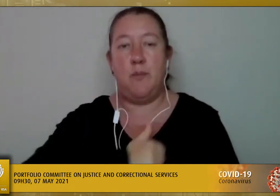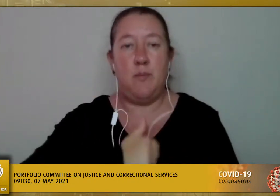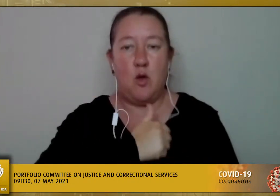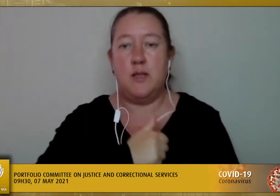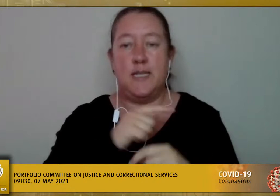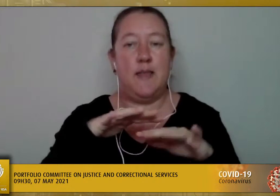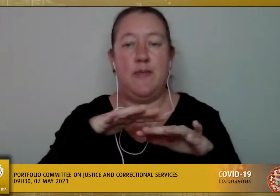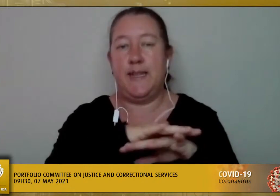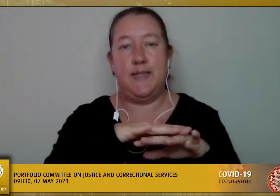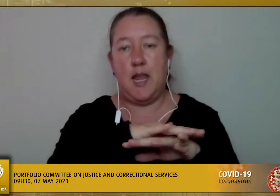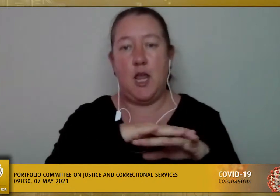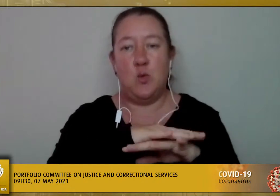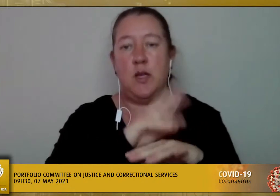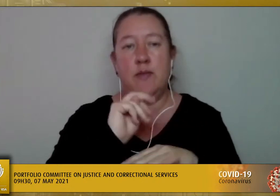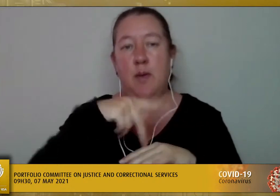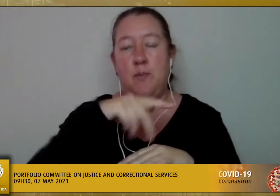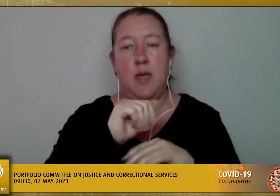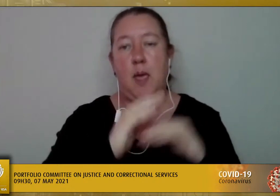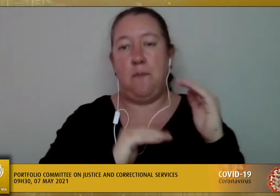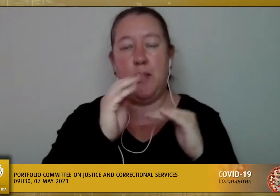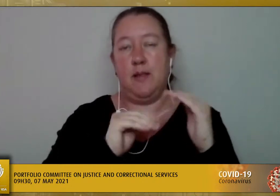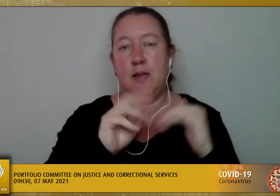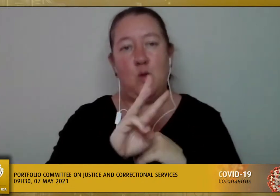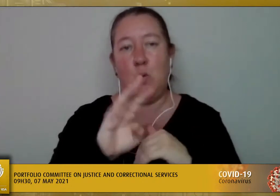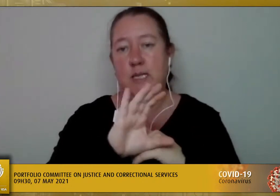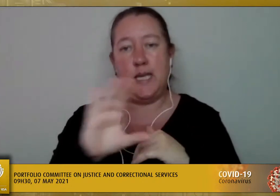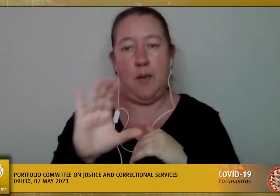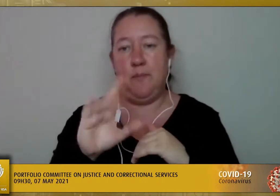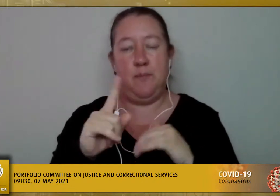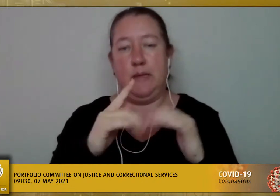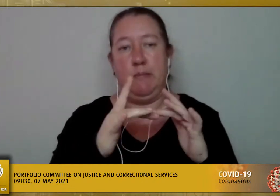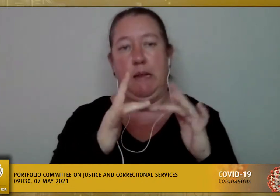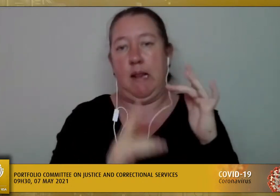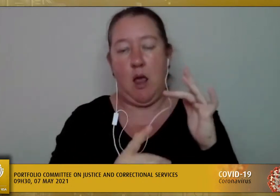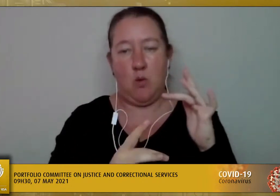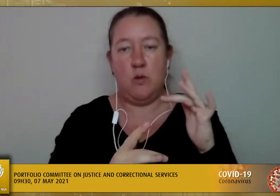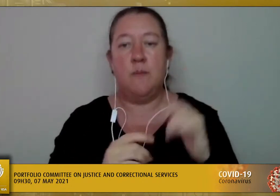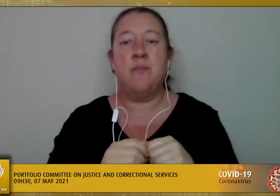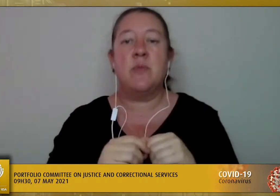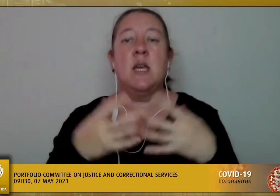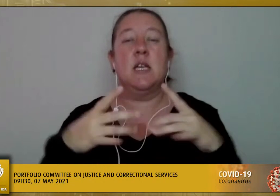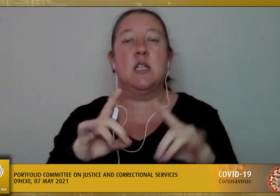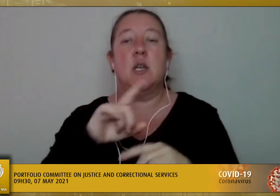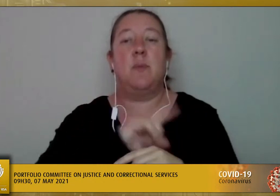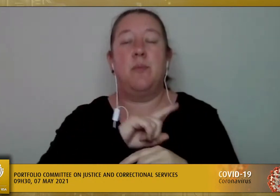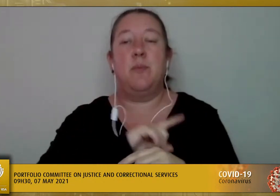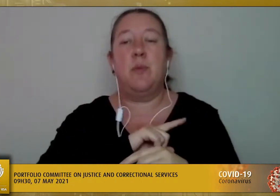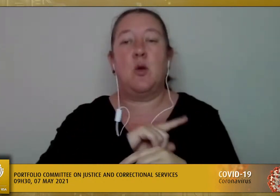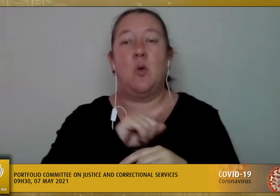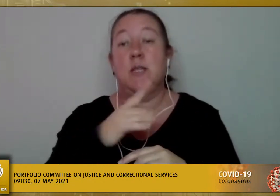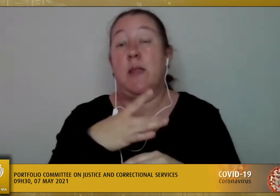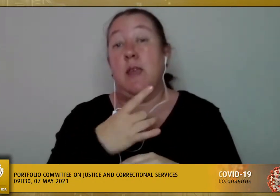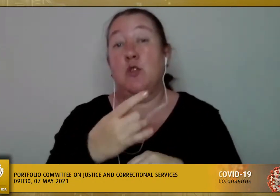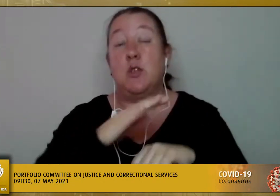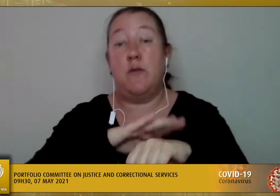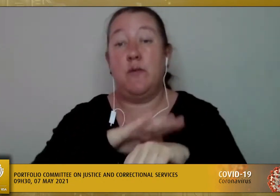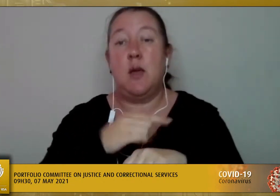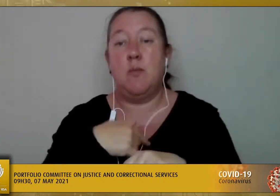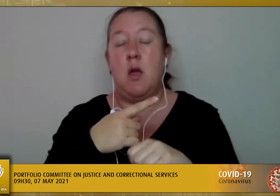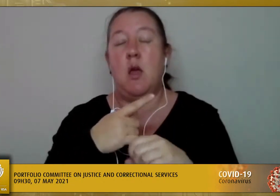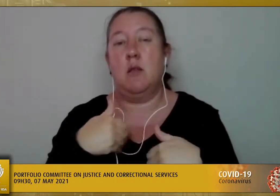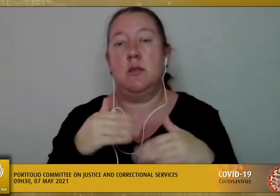the network in the NPA building and the Western Cape has been down and see because in the interest of time I'll